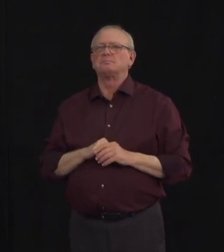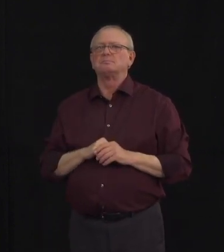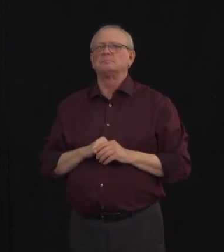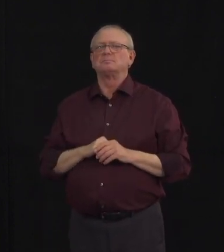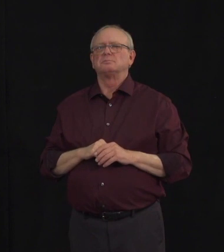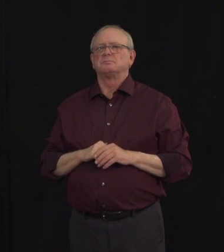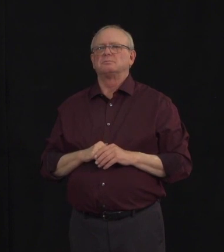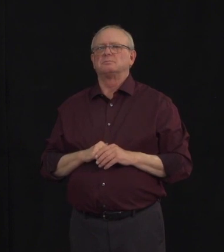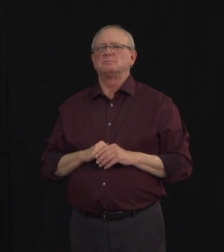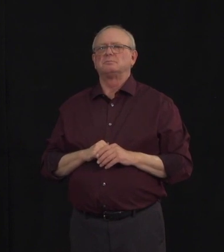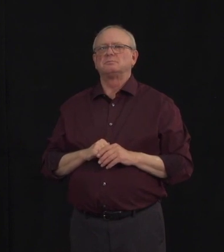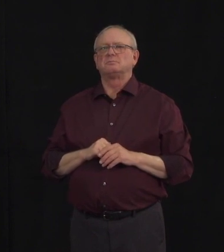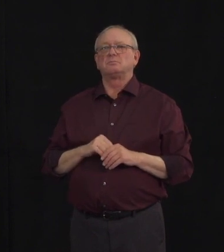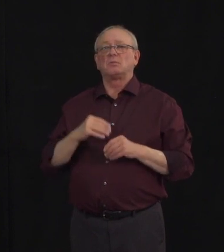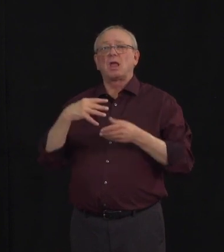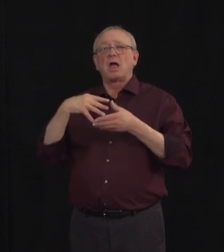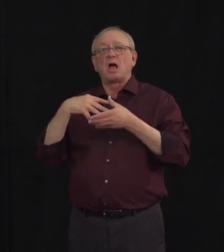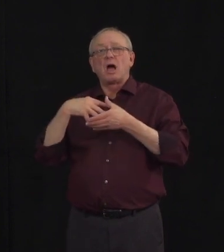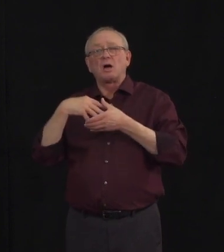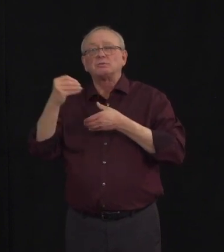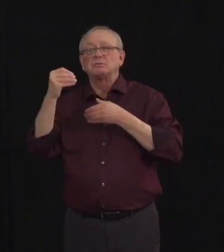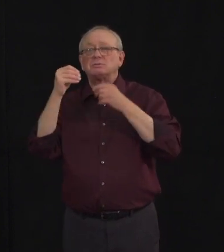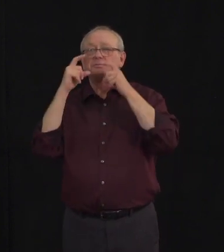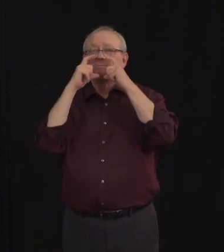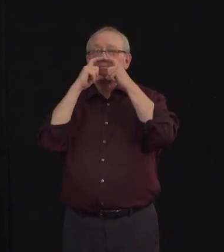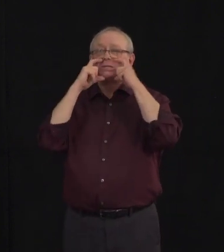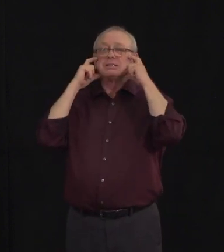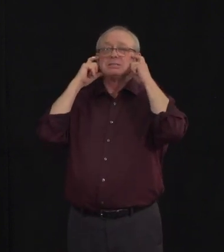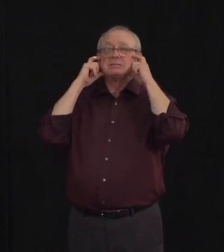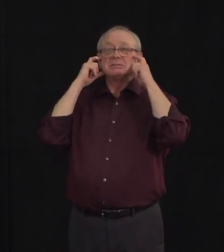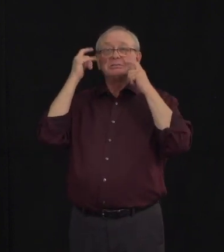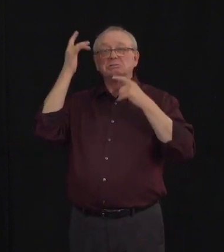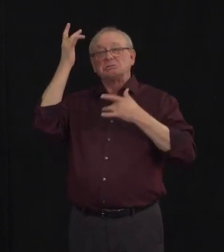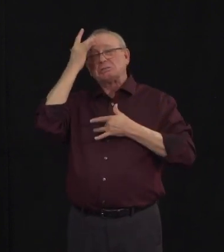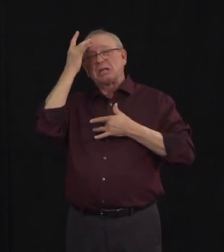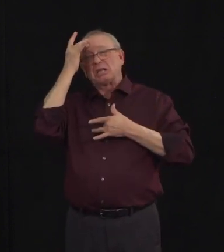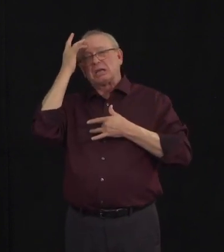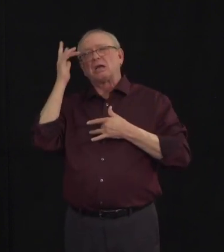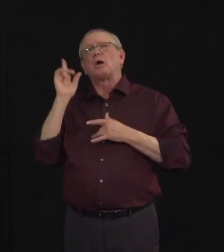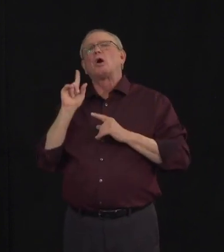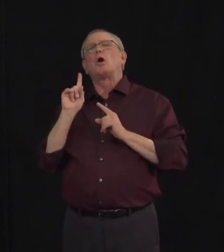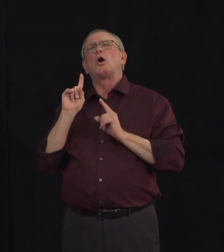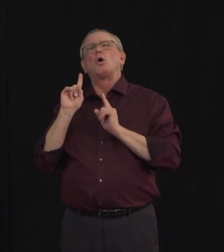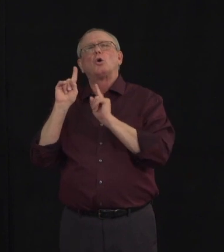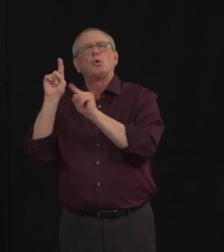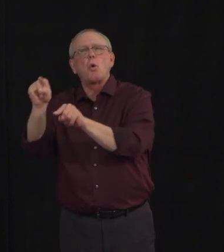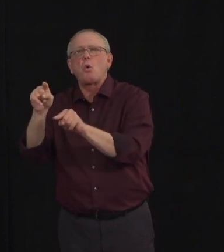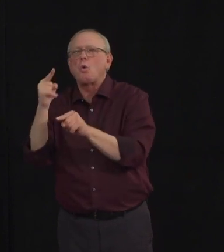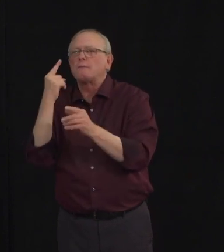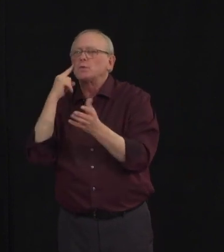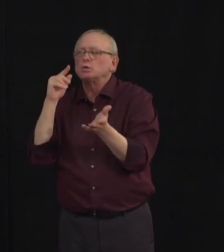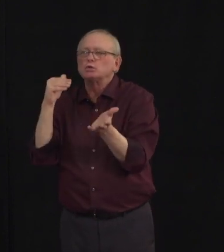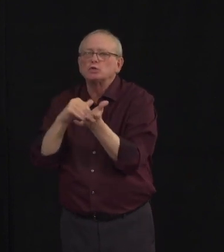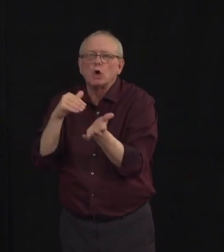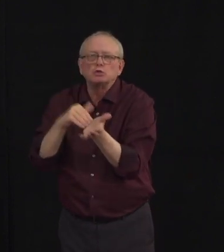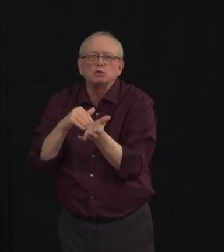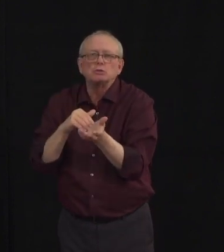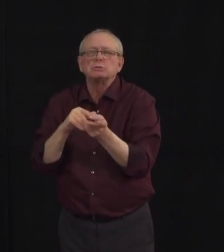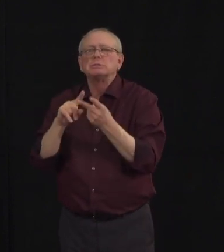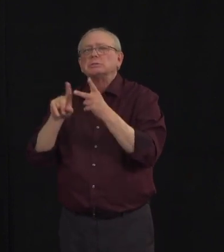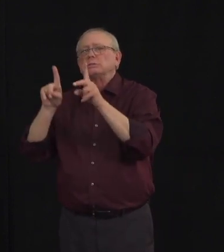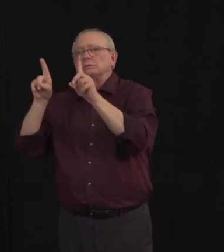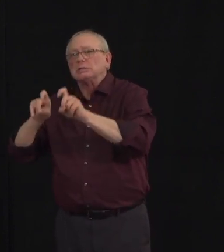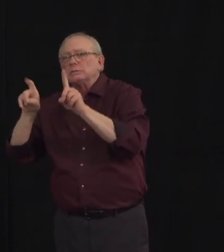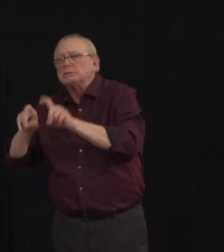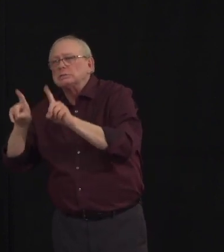for the purposes of getting health care that you need after calling ahead and making sure that you have that conversation. All right,